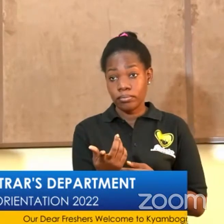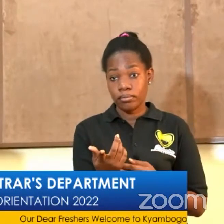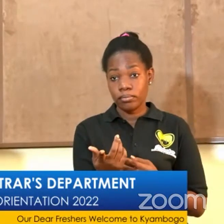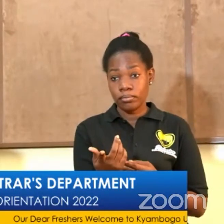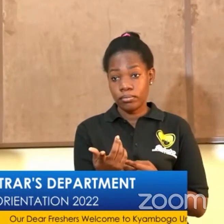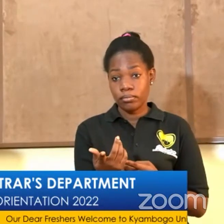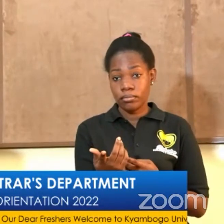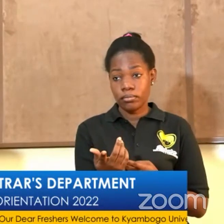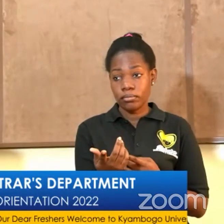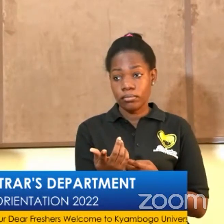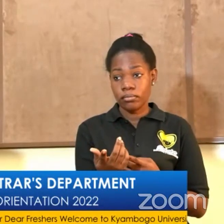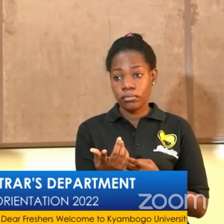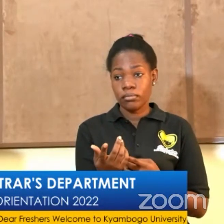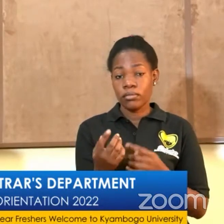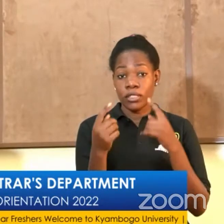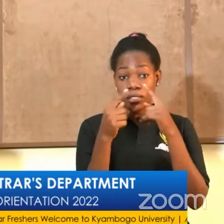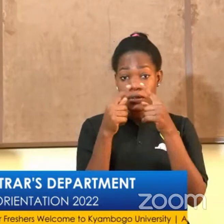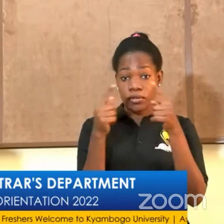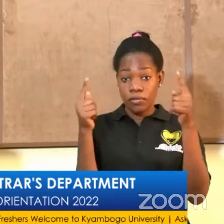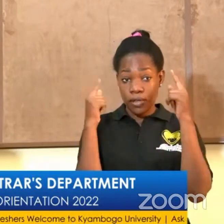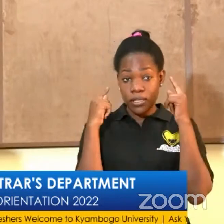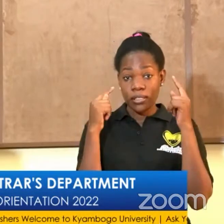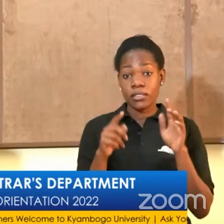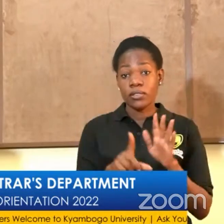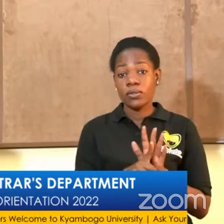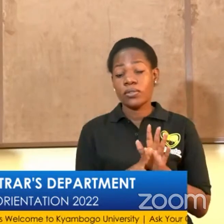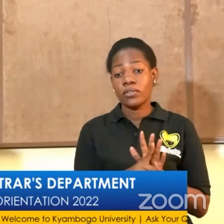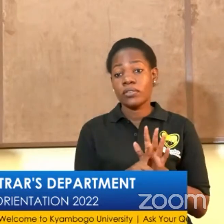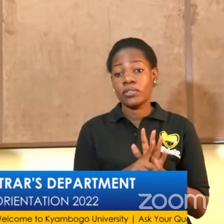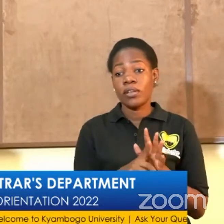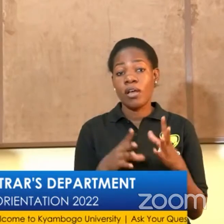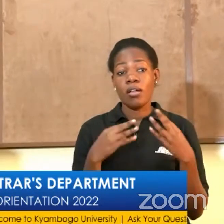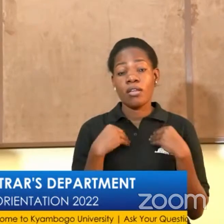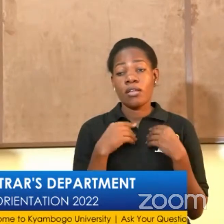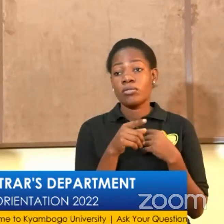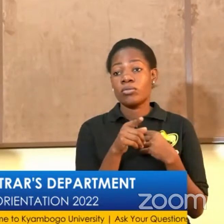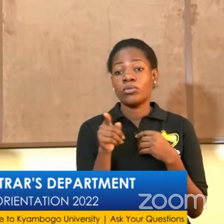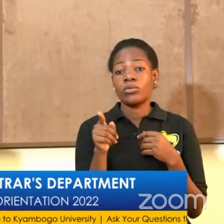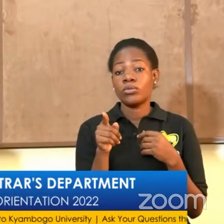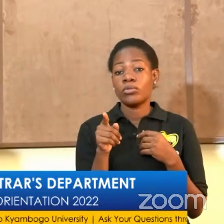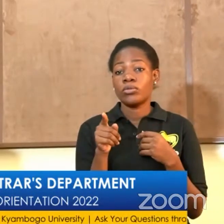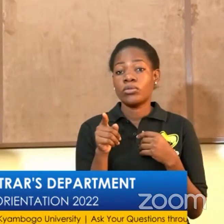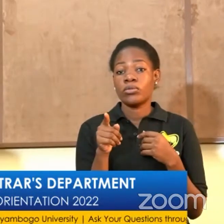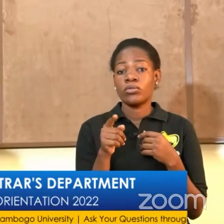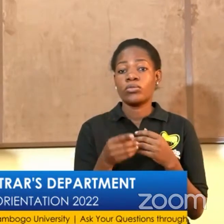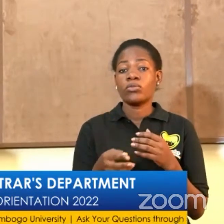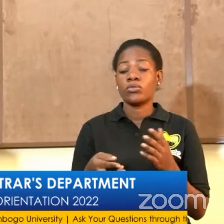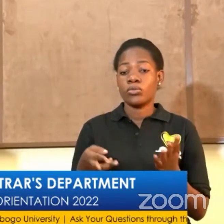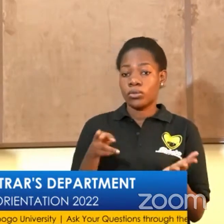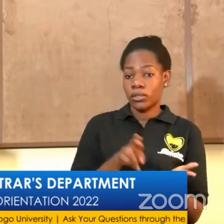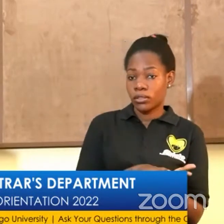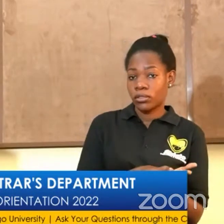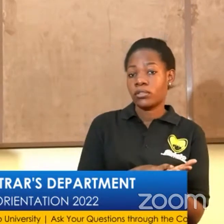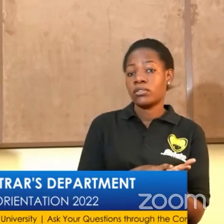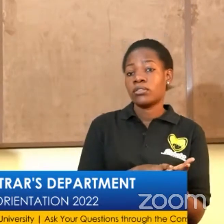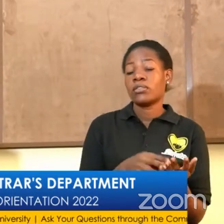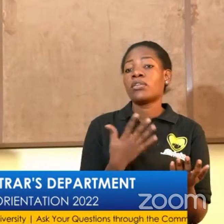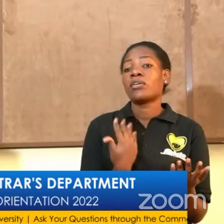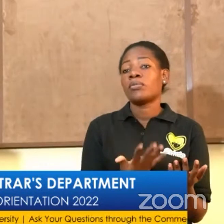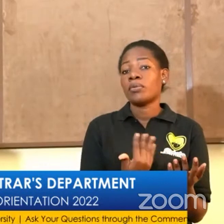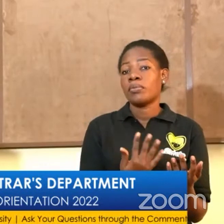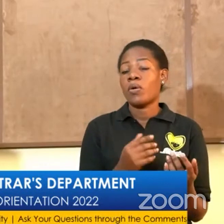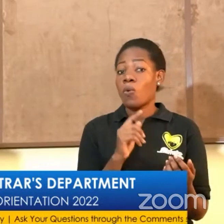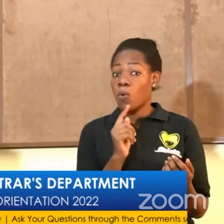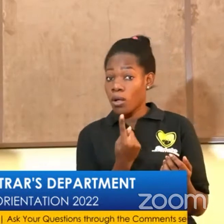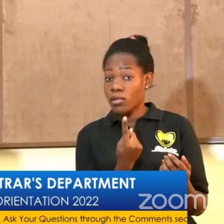the university regulations allow you to recite a paper, and not